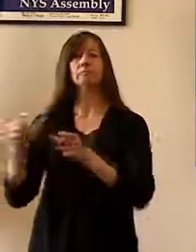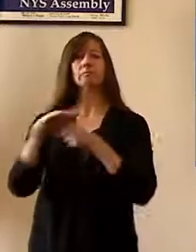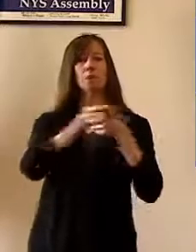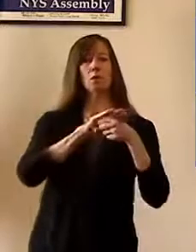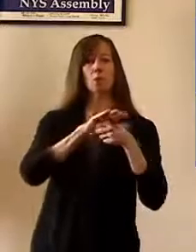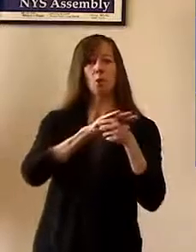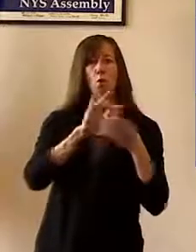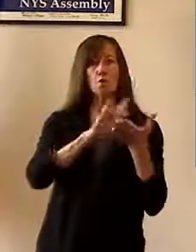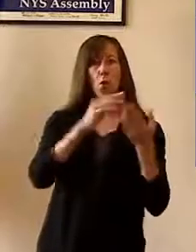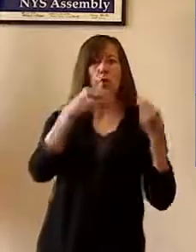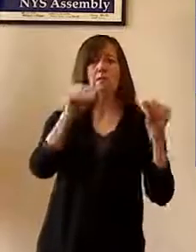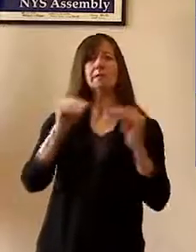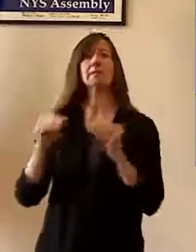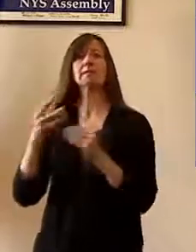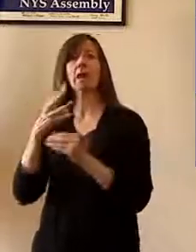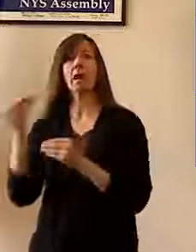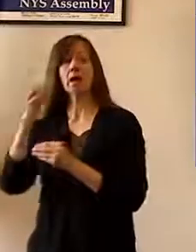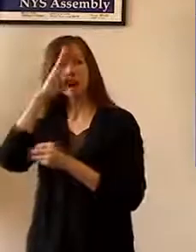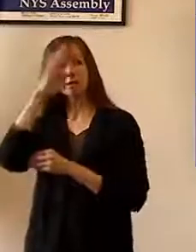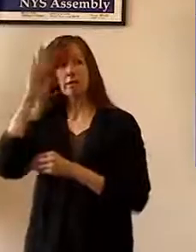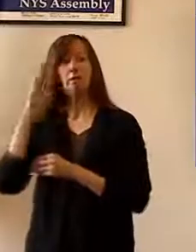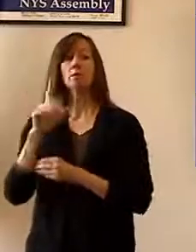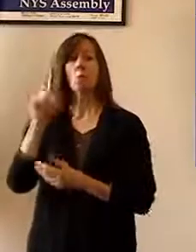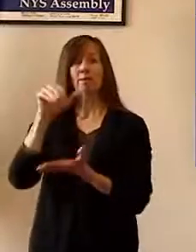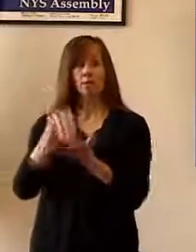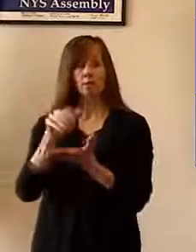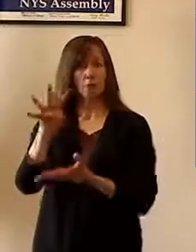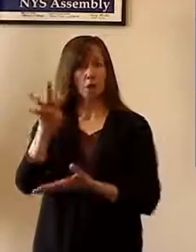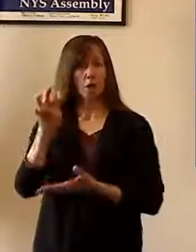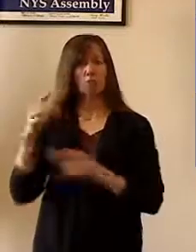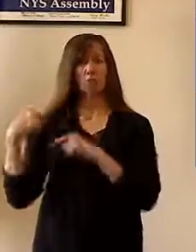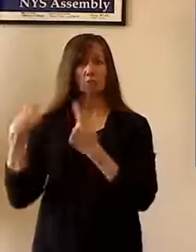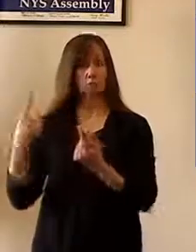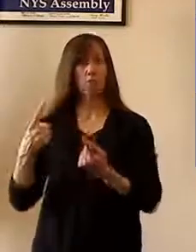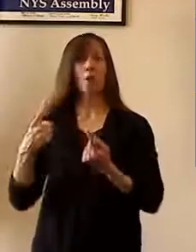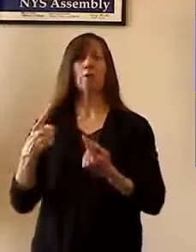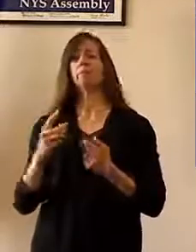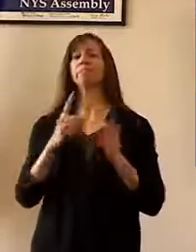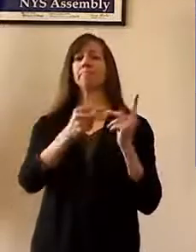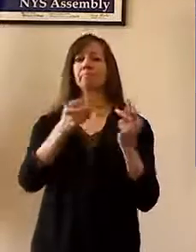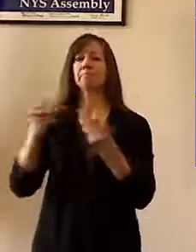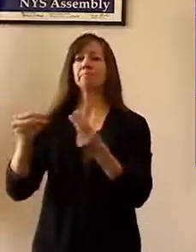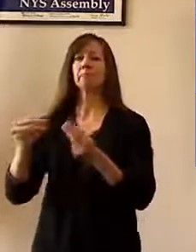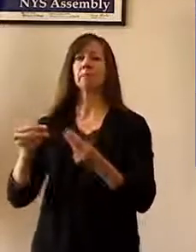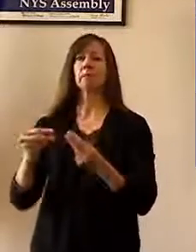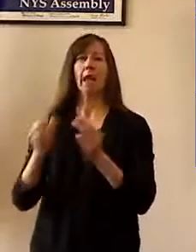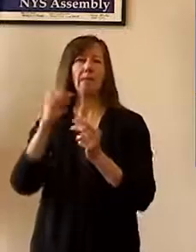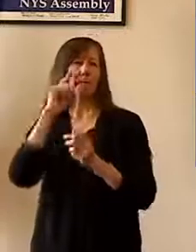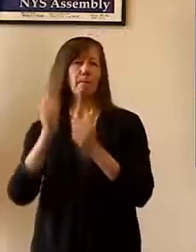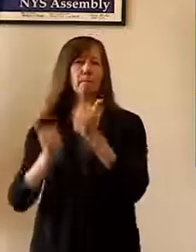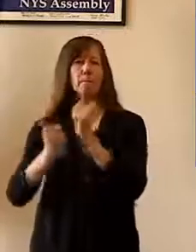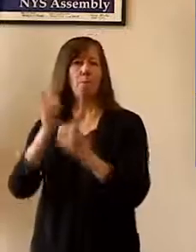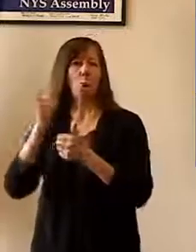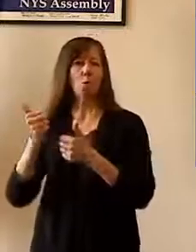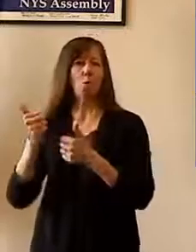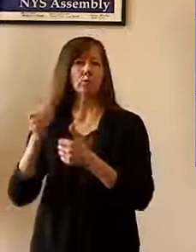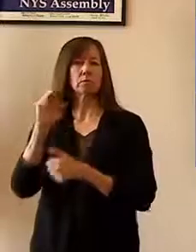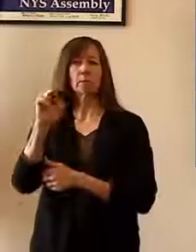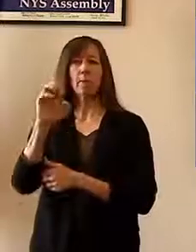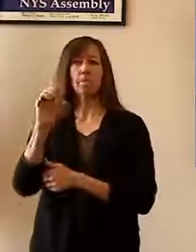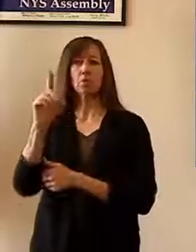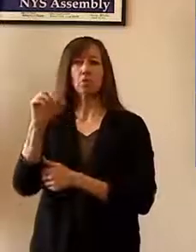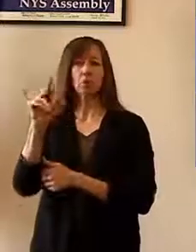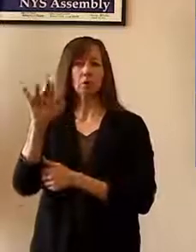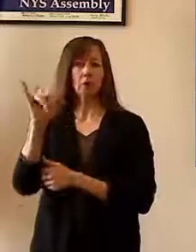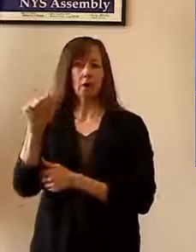throughout the county are receiving 1,400 doses. These are principally Moderna shots, if I'm correct. And then Dutchess